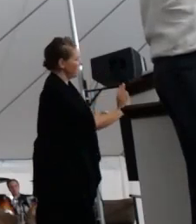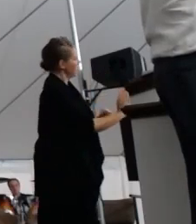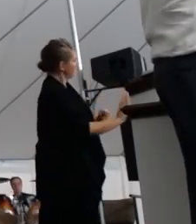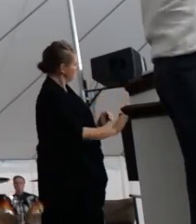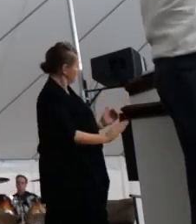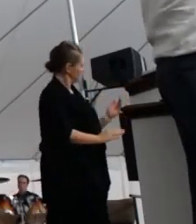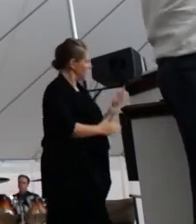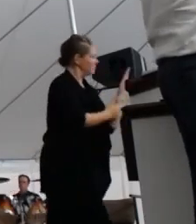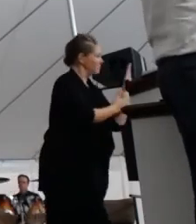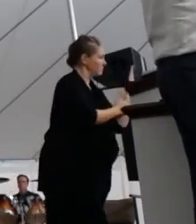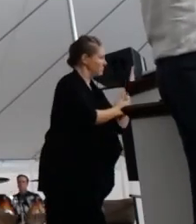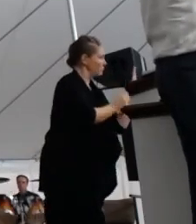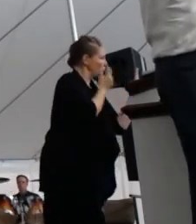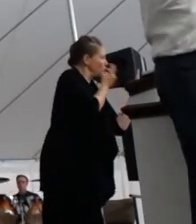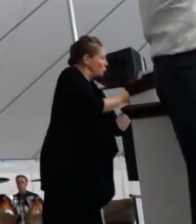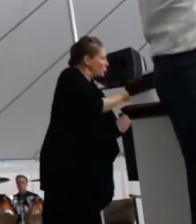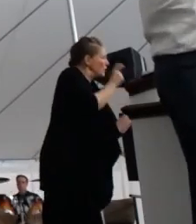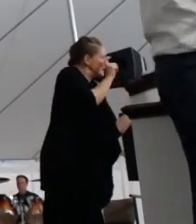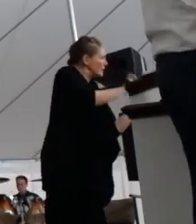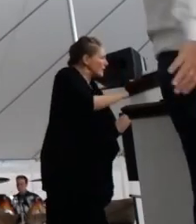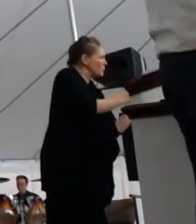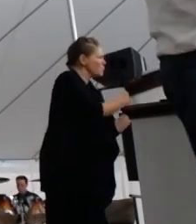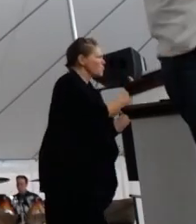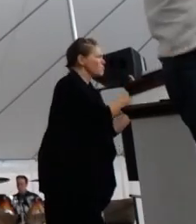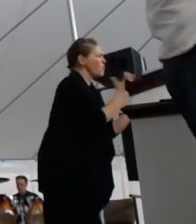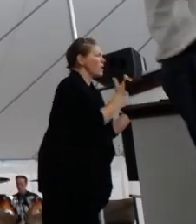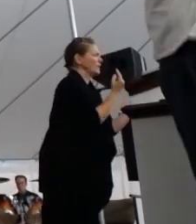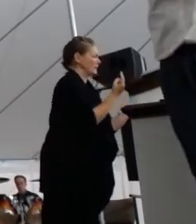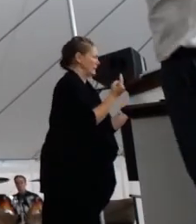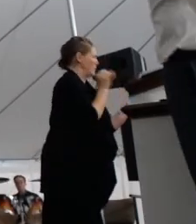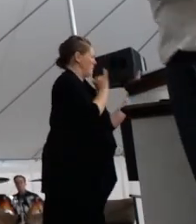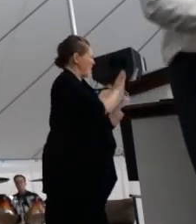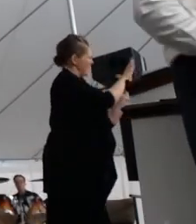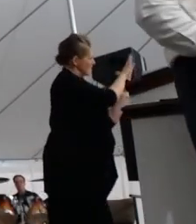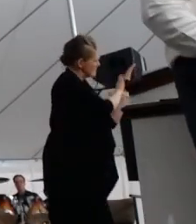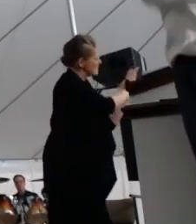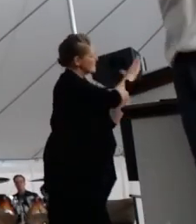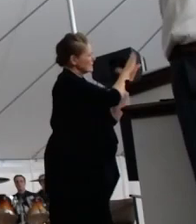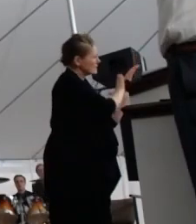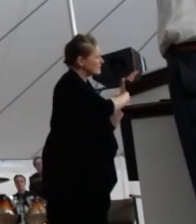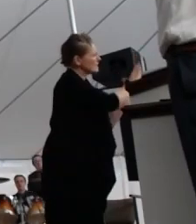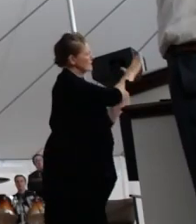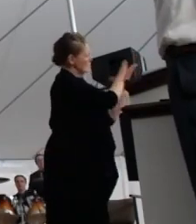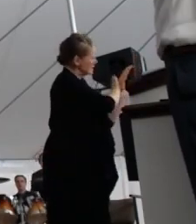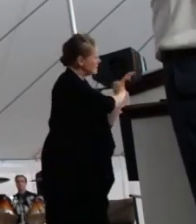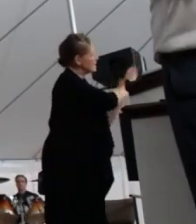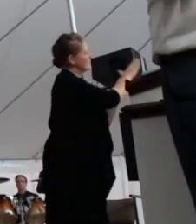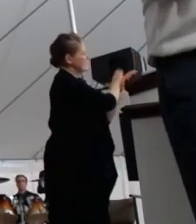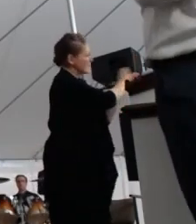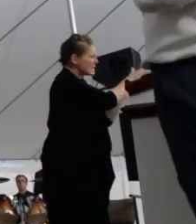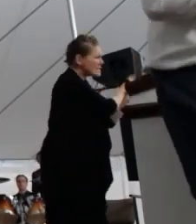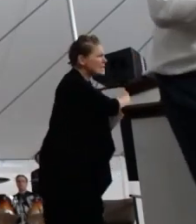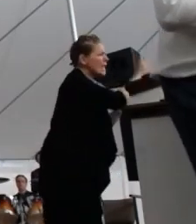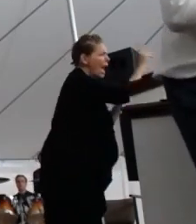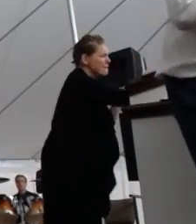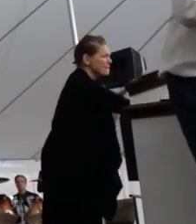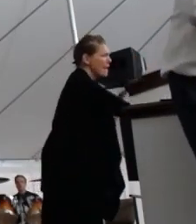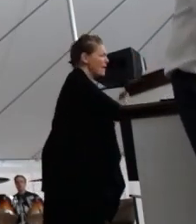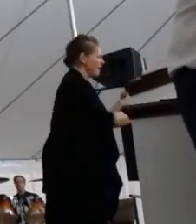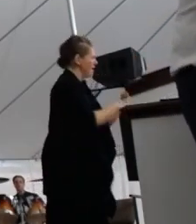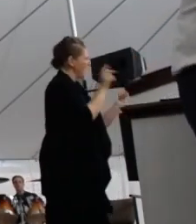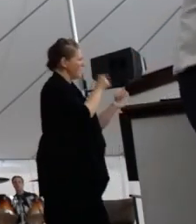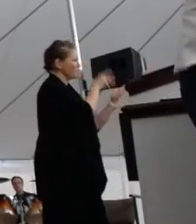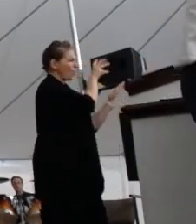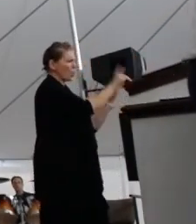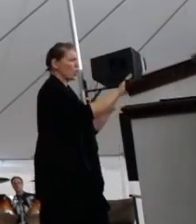the mirror. You need to yearn for somebody to clean that mirror up and say, look, we need to get back into this. Look in this word. Come